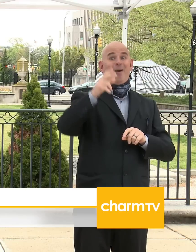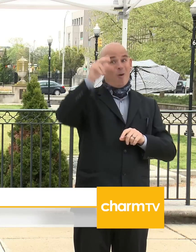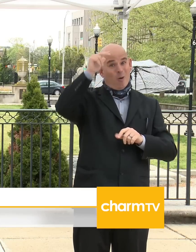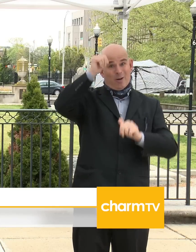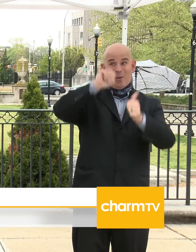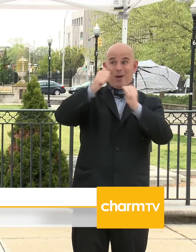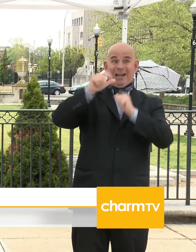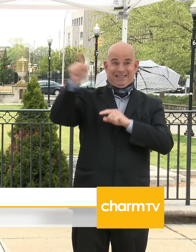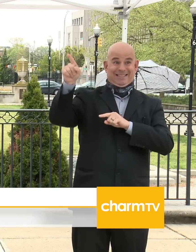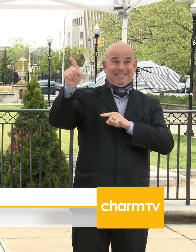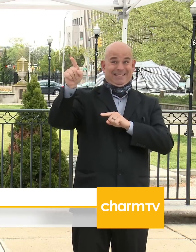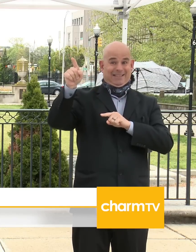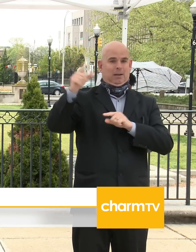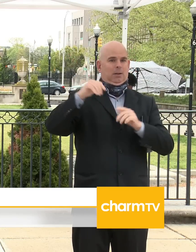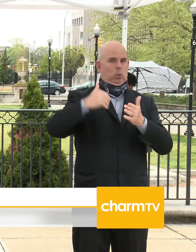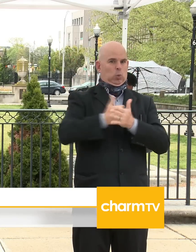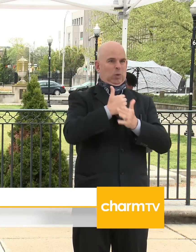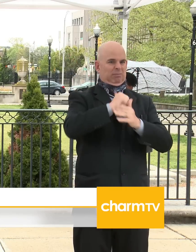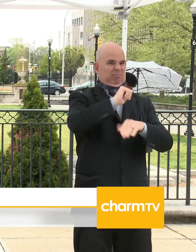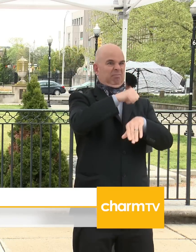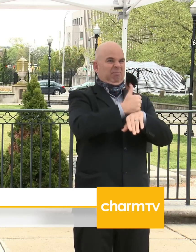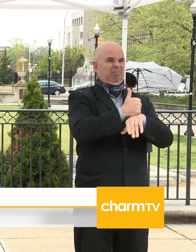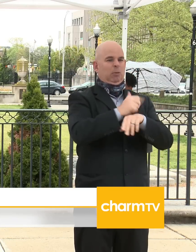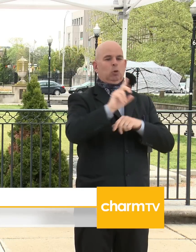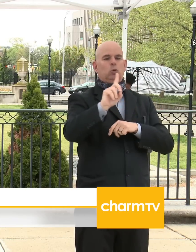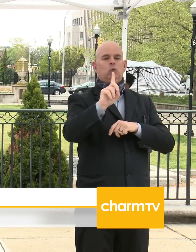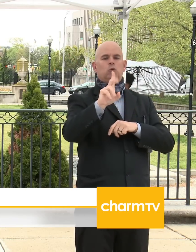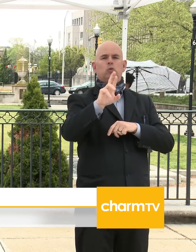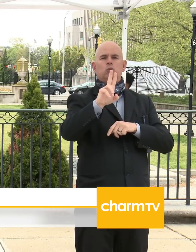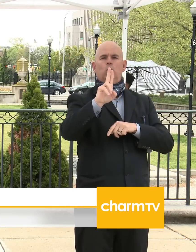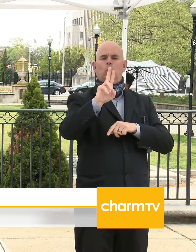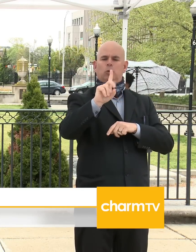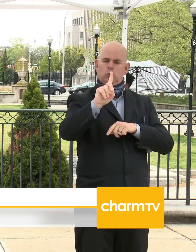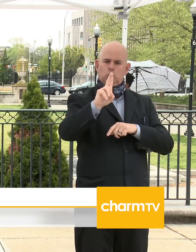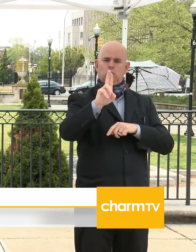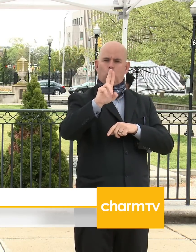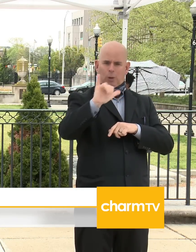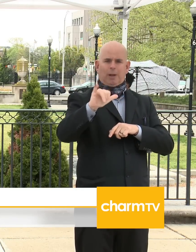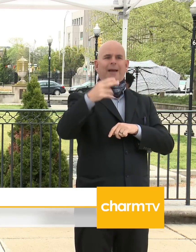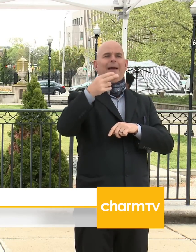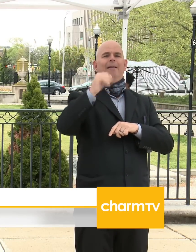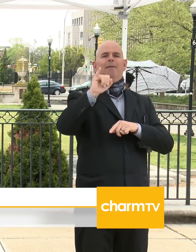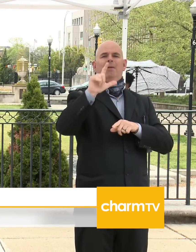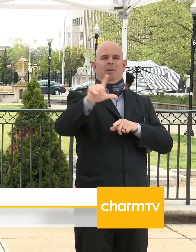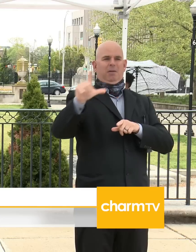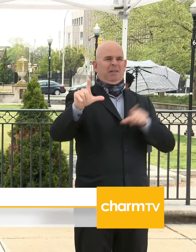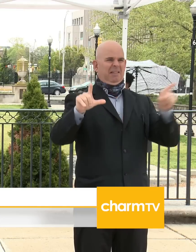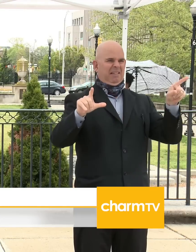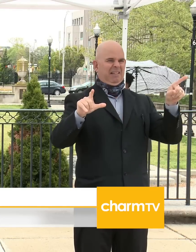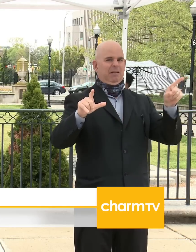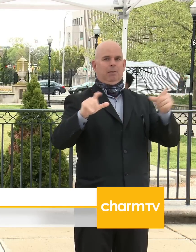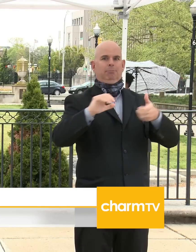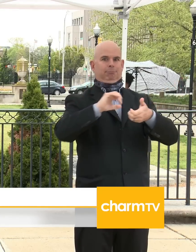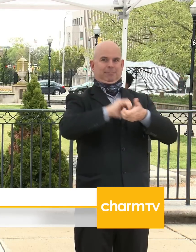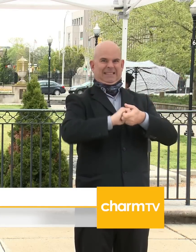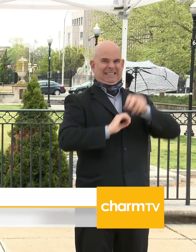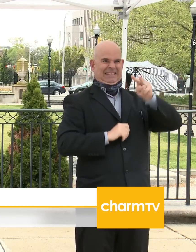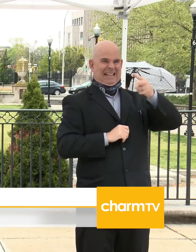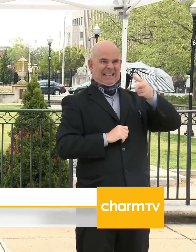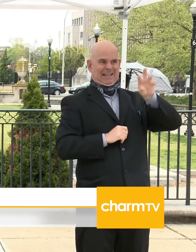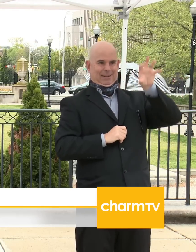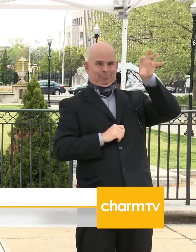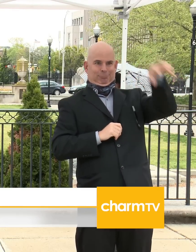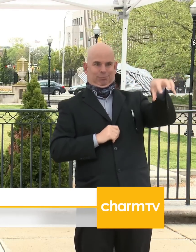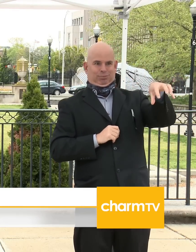new testing site is made possible through a public-private partnership with the Maryland National Guard, Total Health Care, the Office